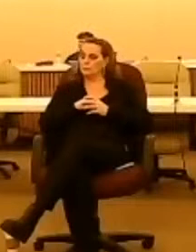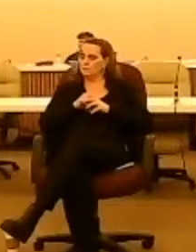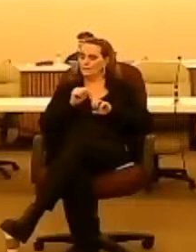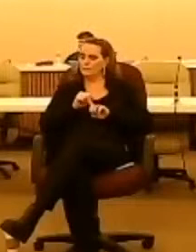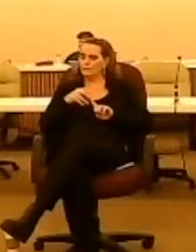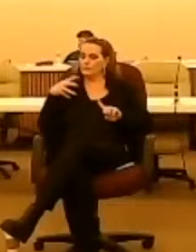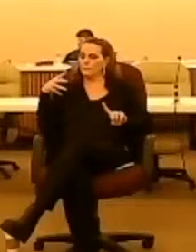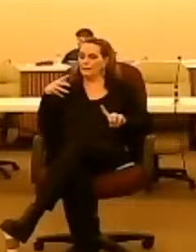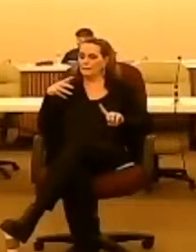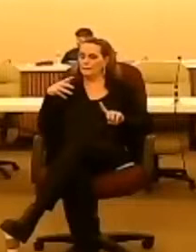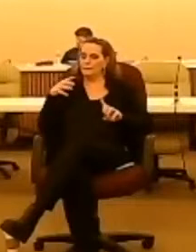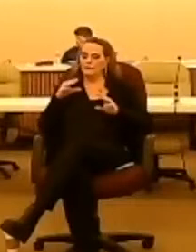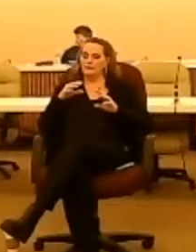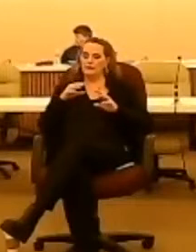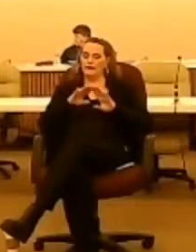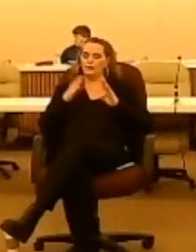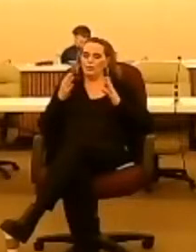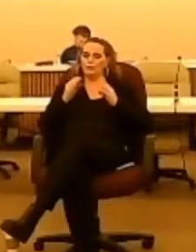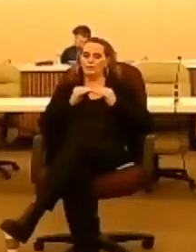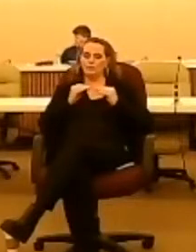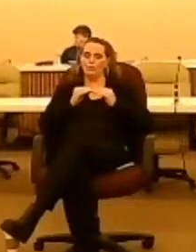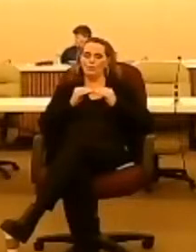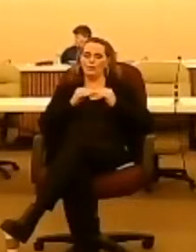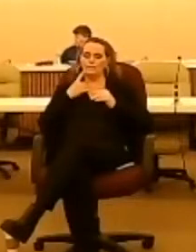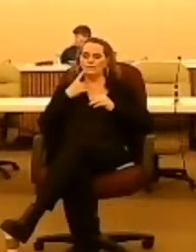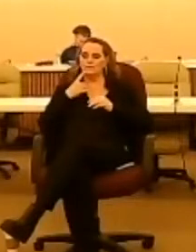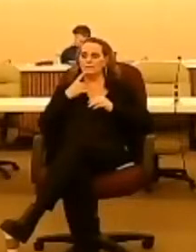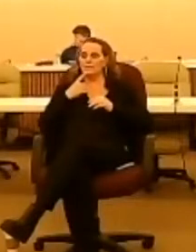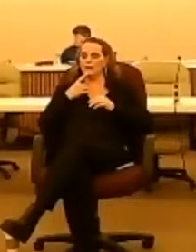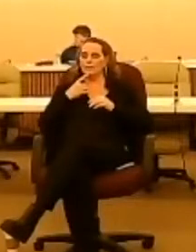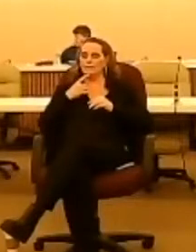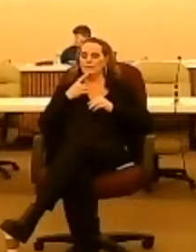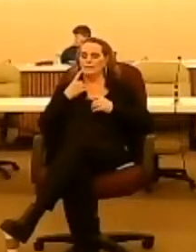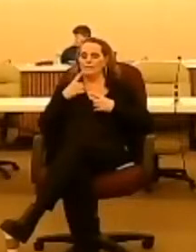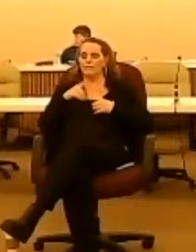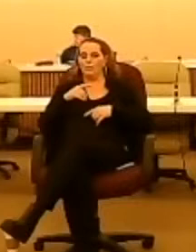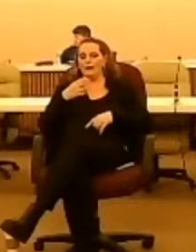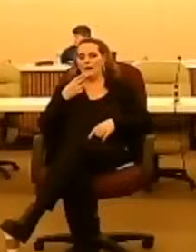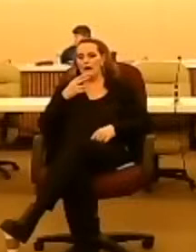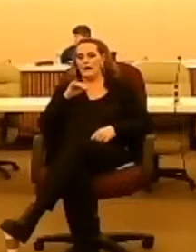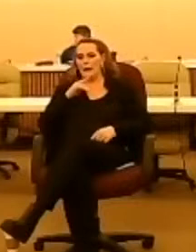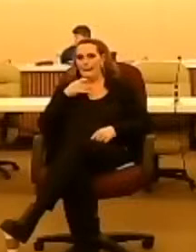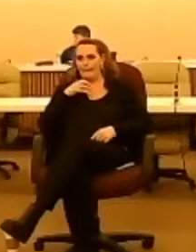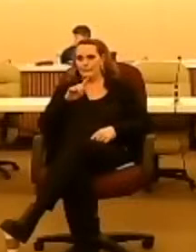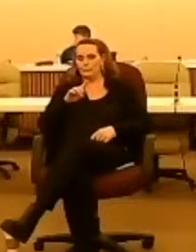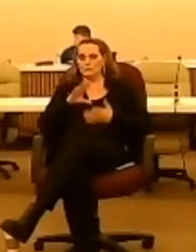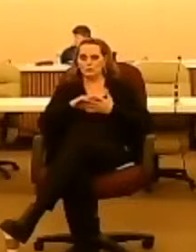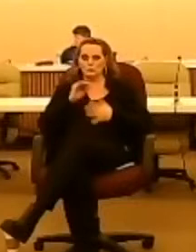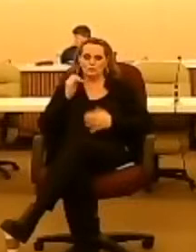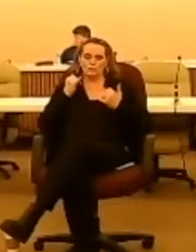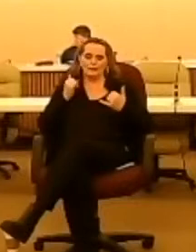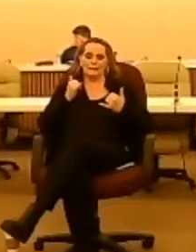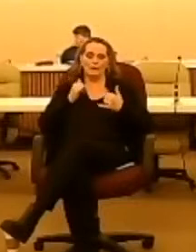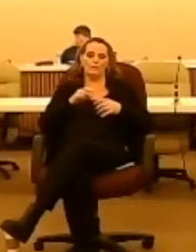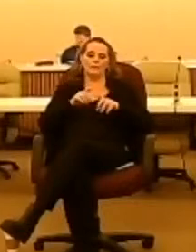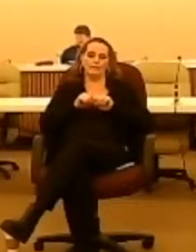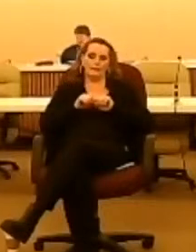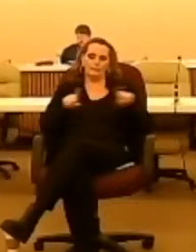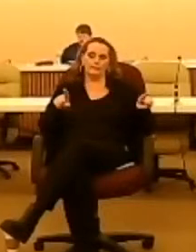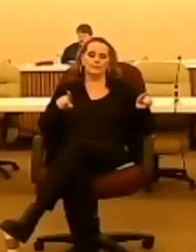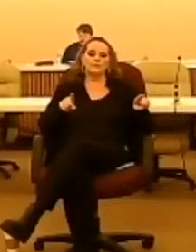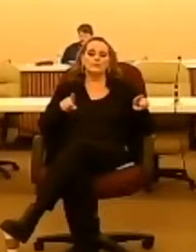up a little bit more for their hybrid students. So right at the moment, they have sent out